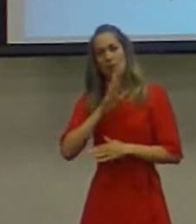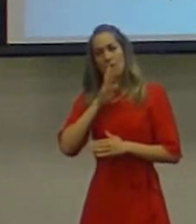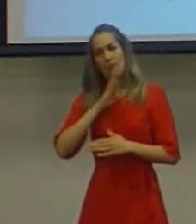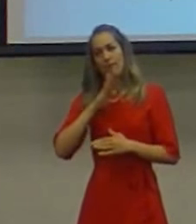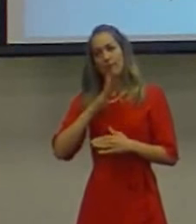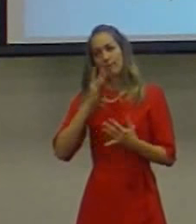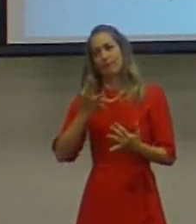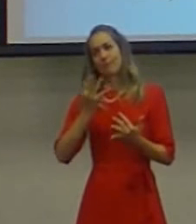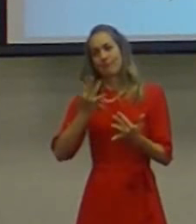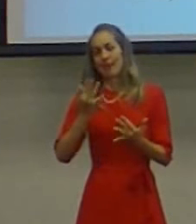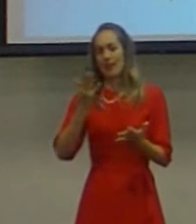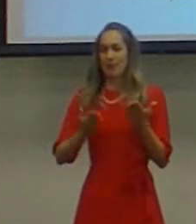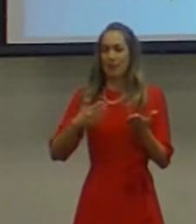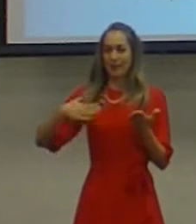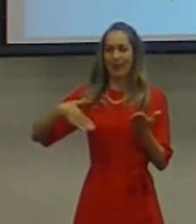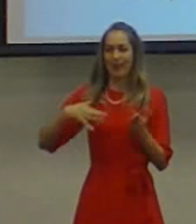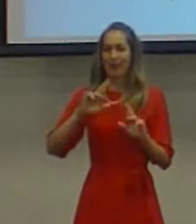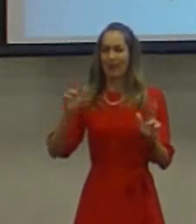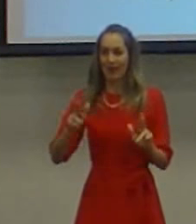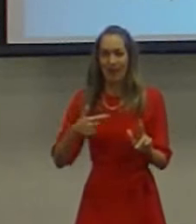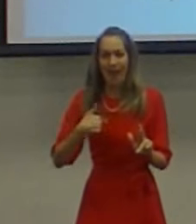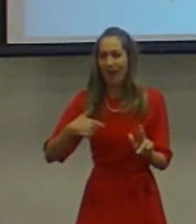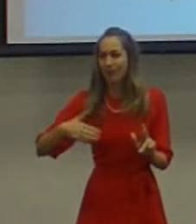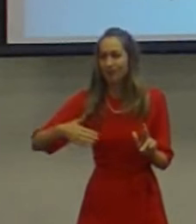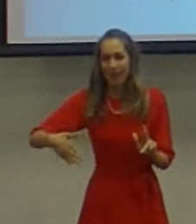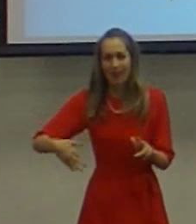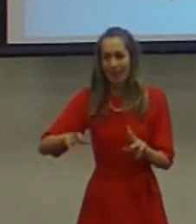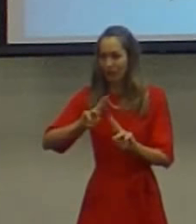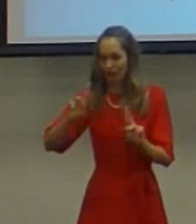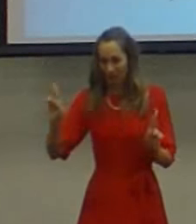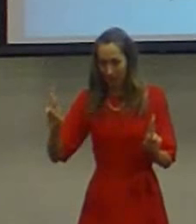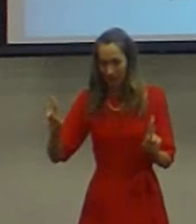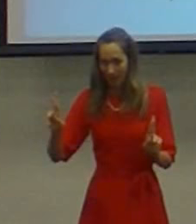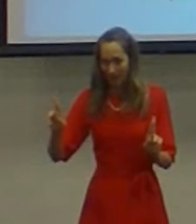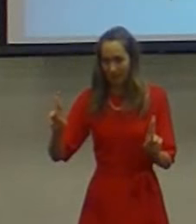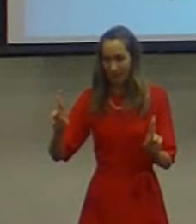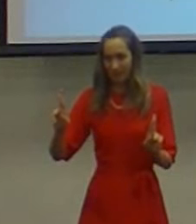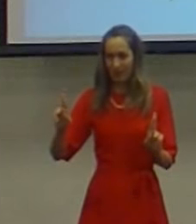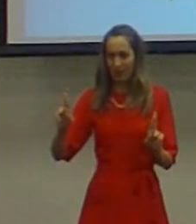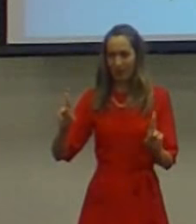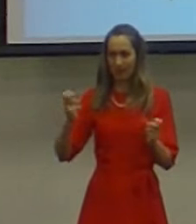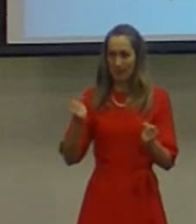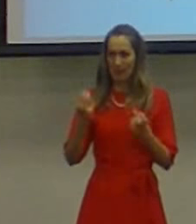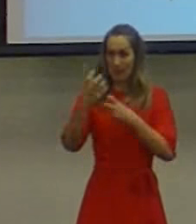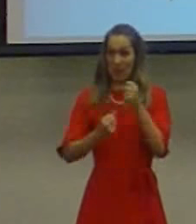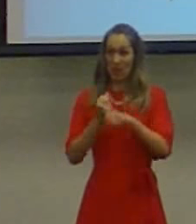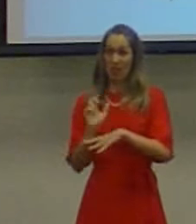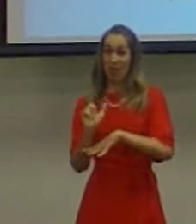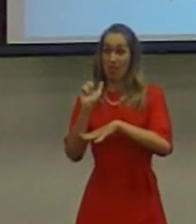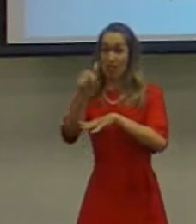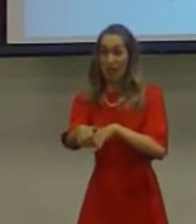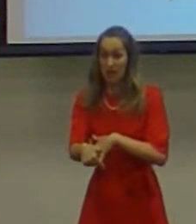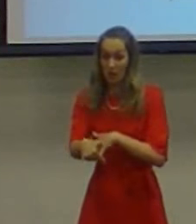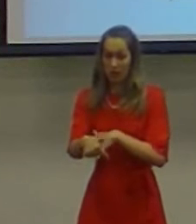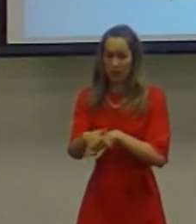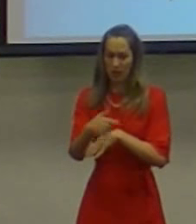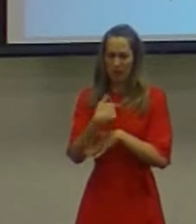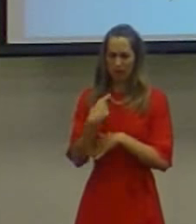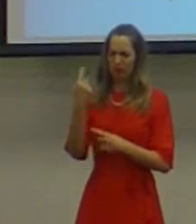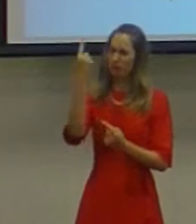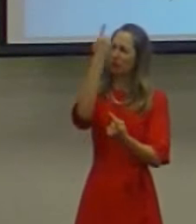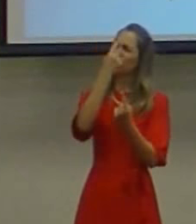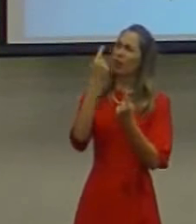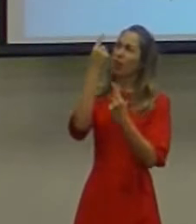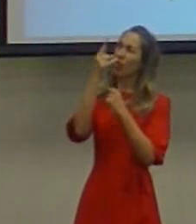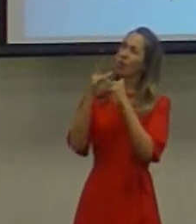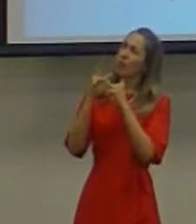you're just not ready yet. And I certainly wasn't. I thought I was. But fast forward all these years later, and this vision popped back up in a